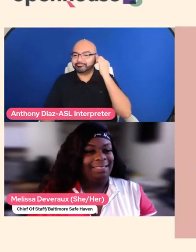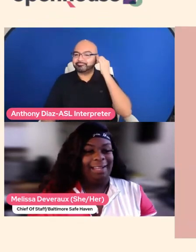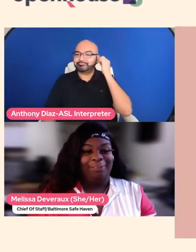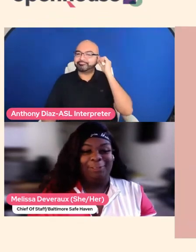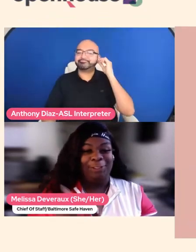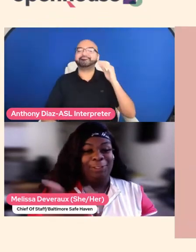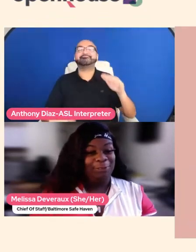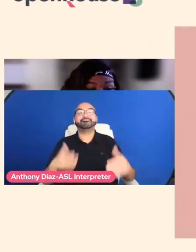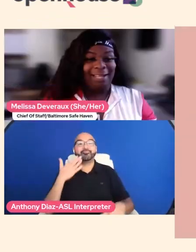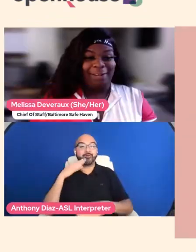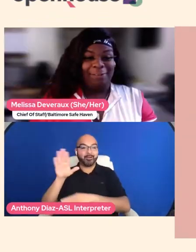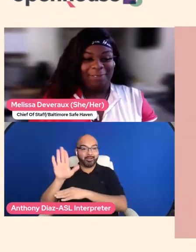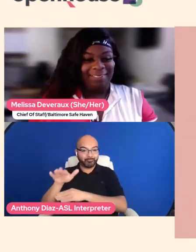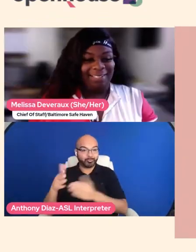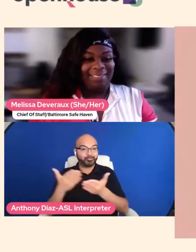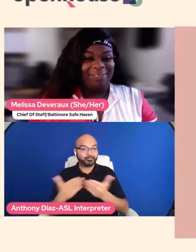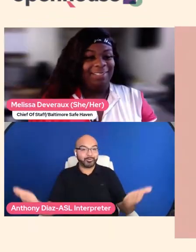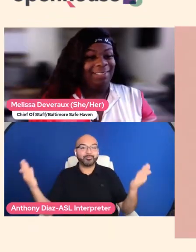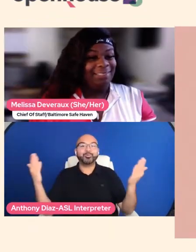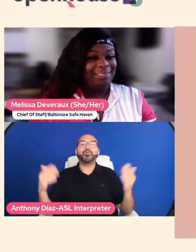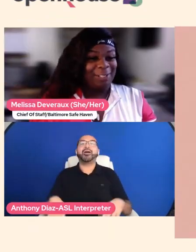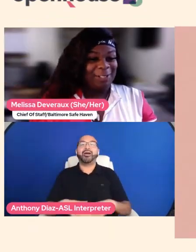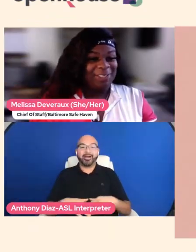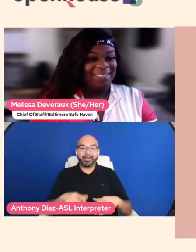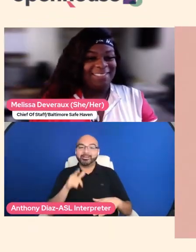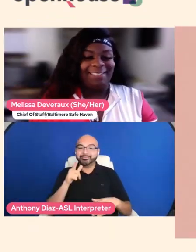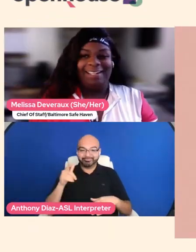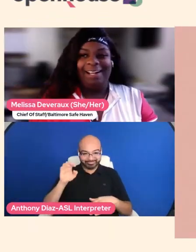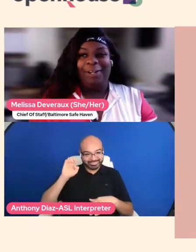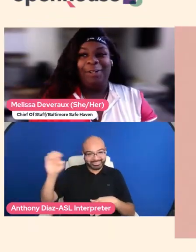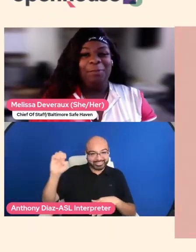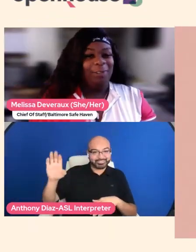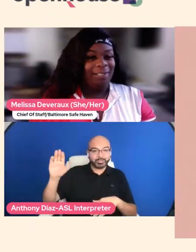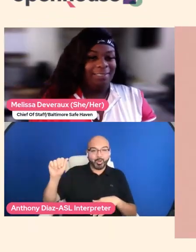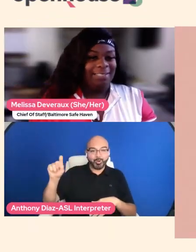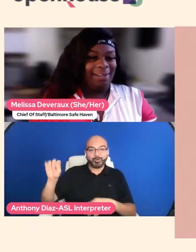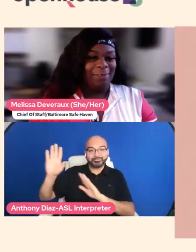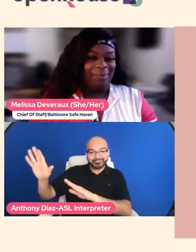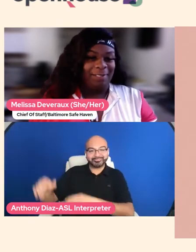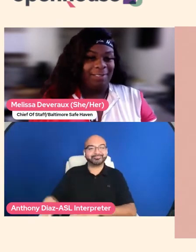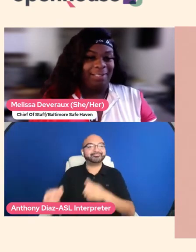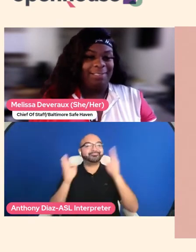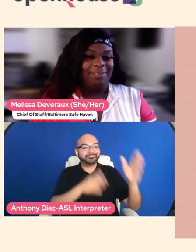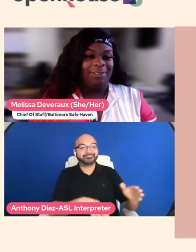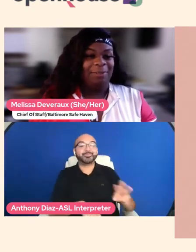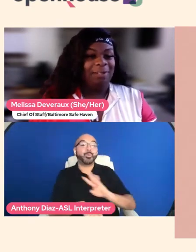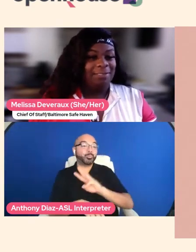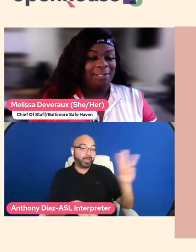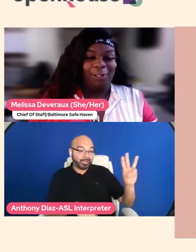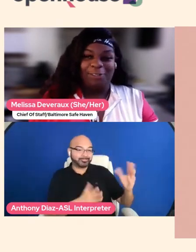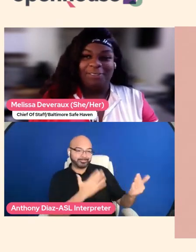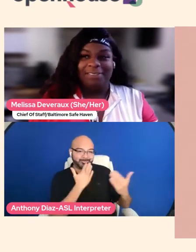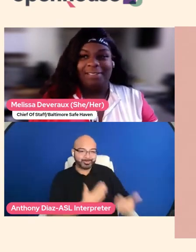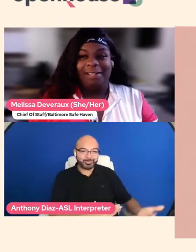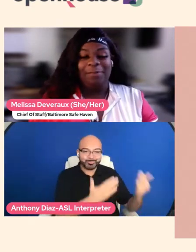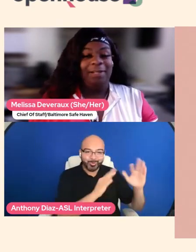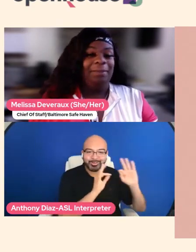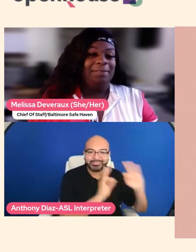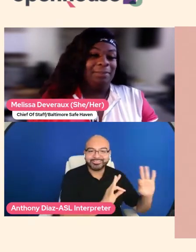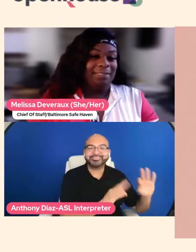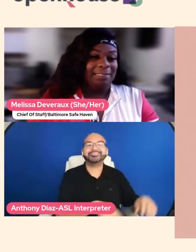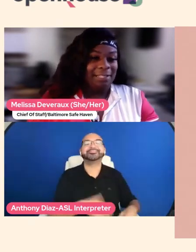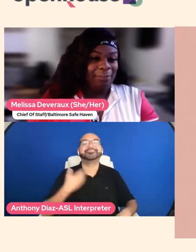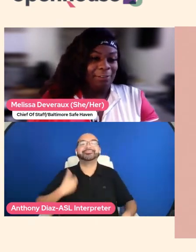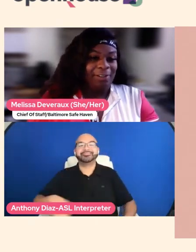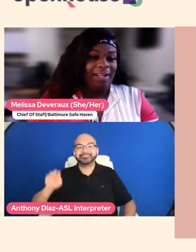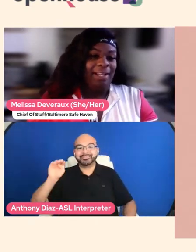Good afternoon to everyone that is on the East Coast. Good morning to everyone that is on the West Coast. My name